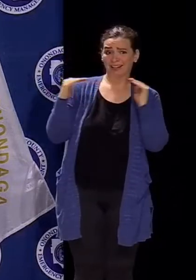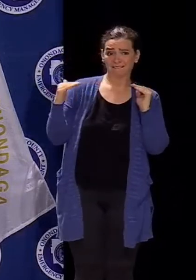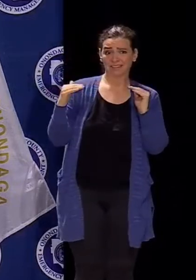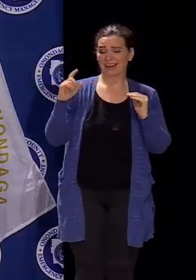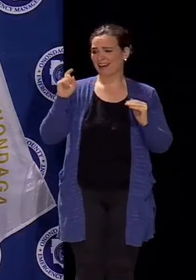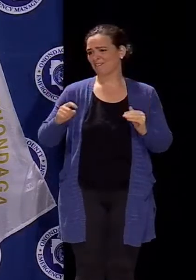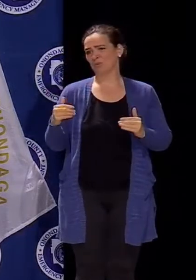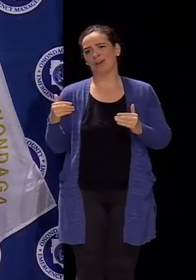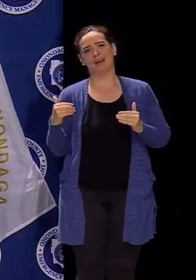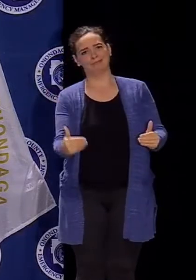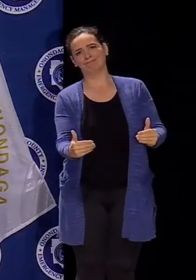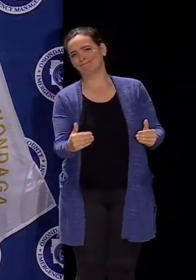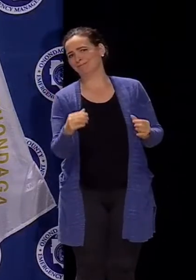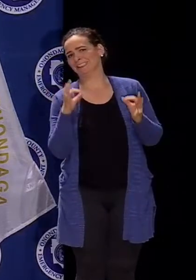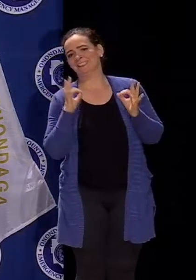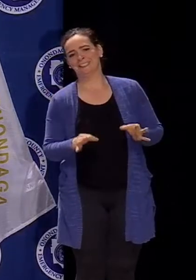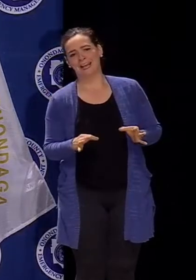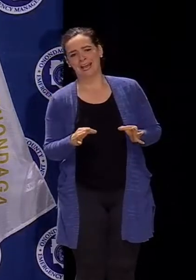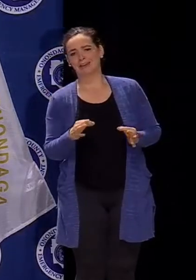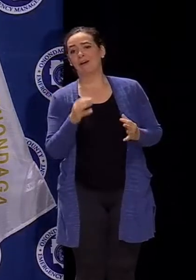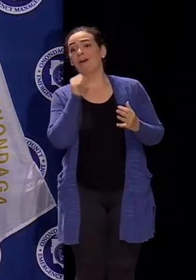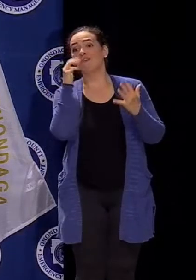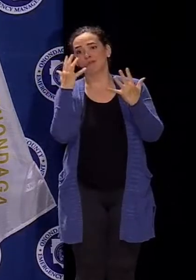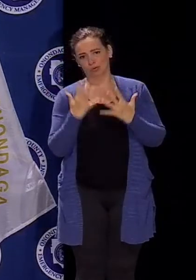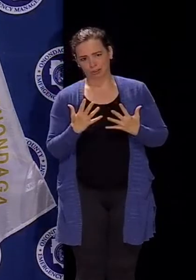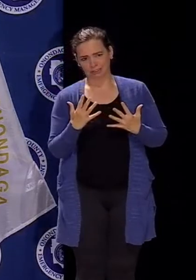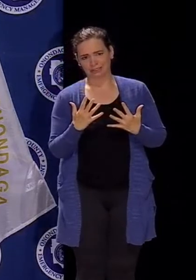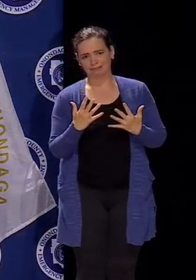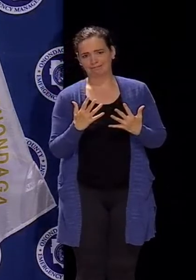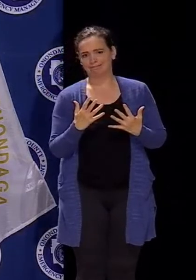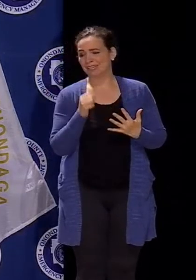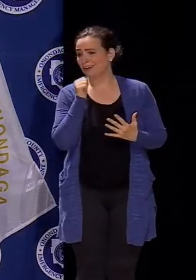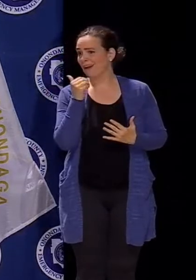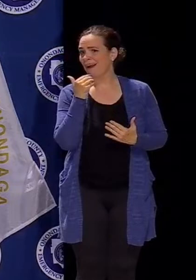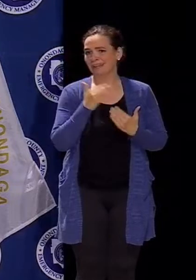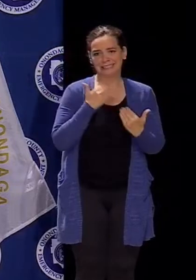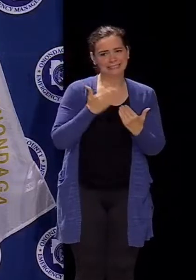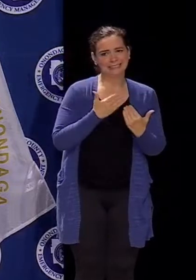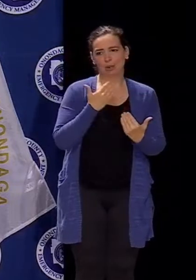decisions. And unfortunately, these are not good decisions to make.